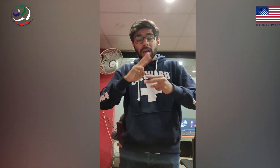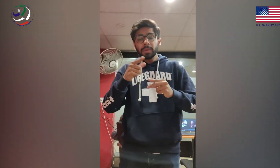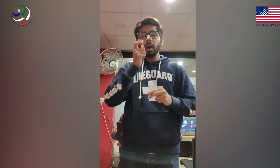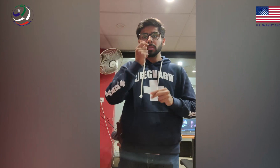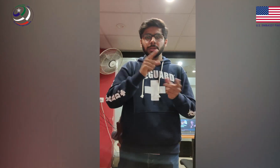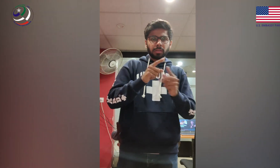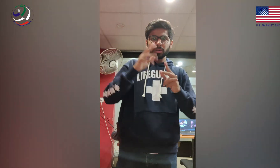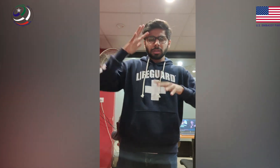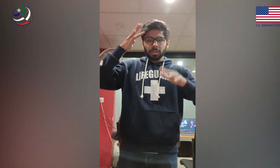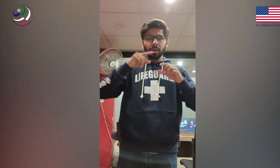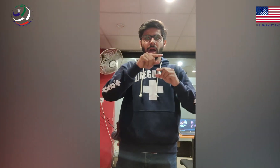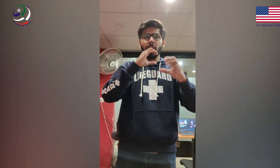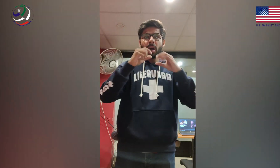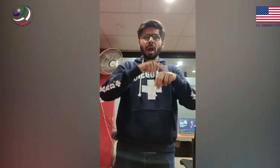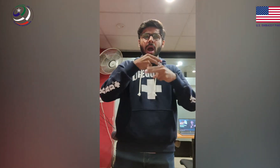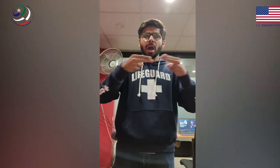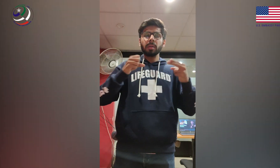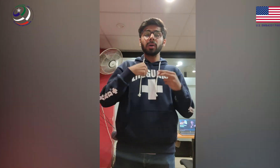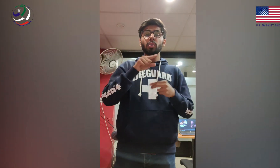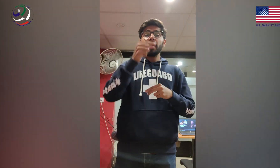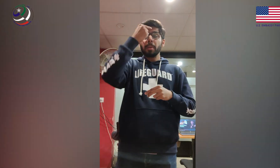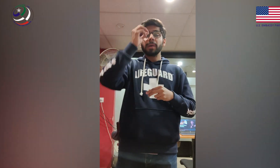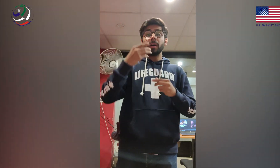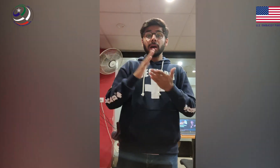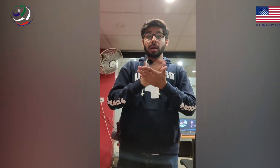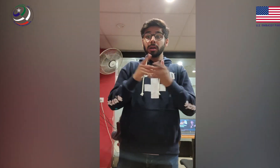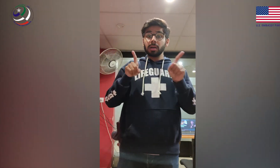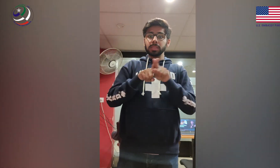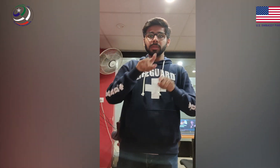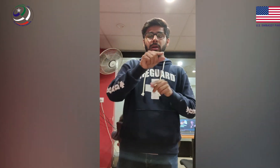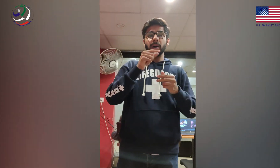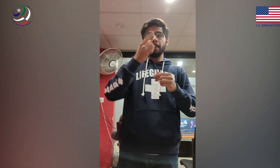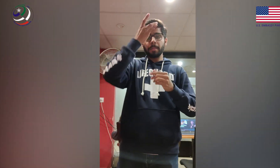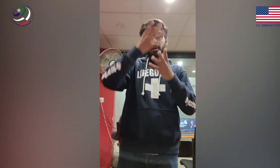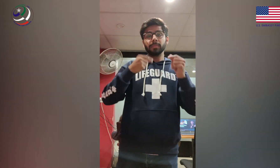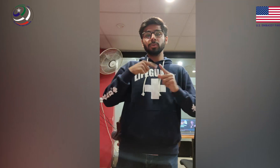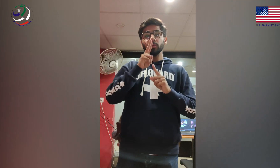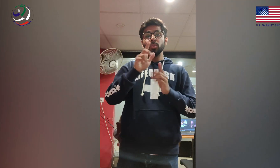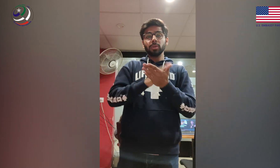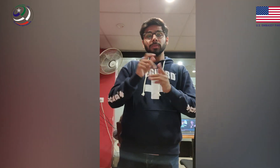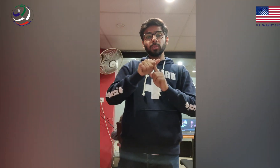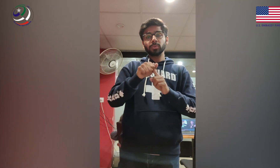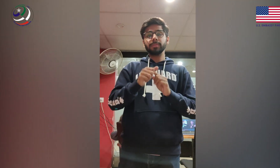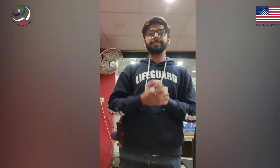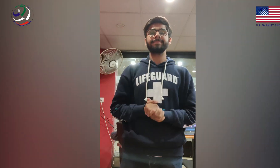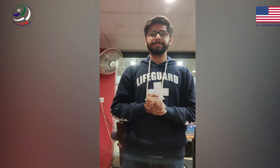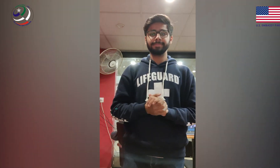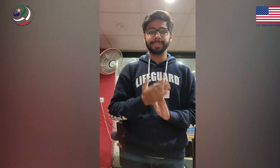another one. But it was so hard to communicate, so if the doctors or the receptionist know a little bit of sign language, it will become very easy for us.